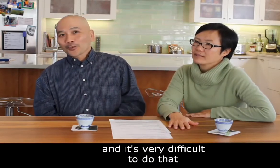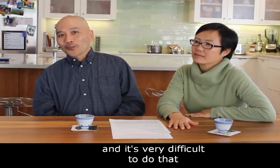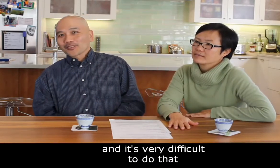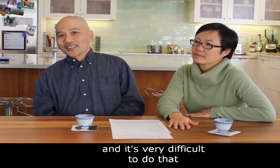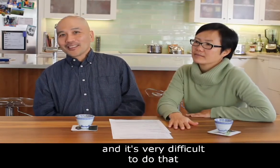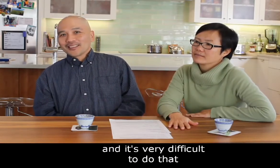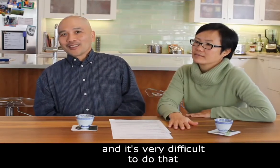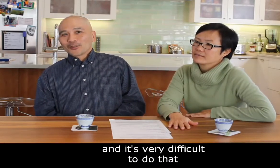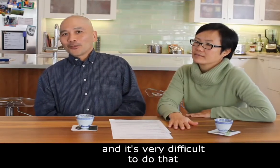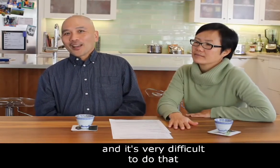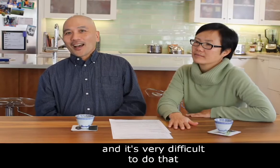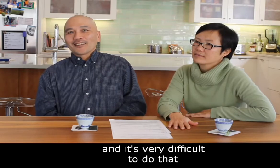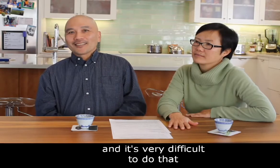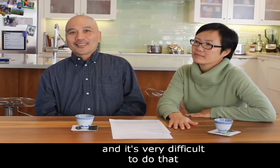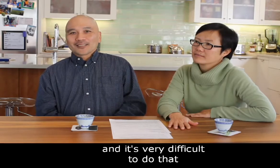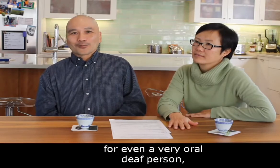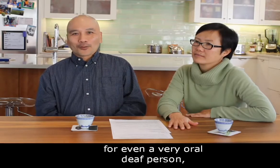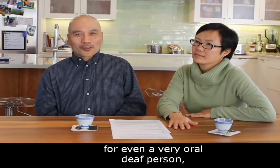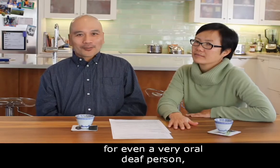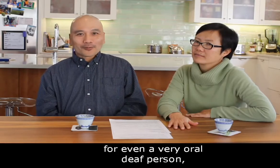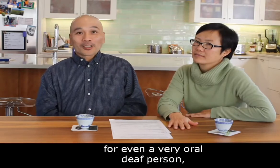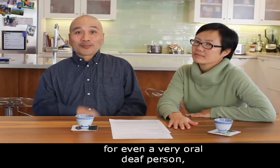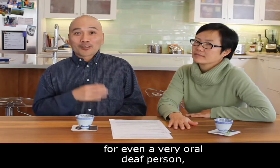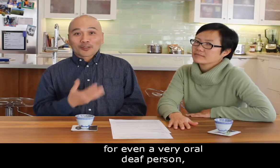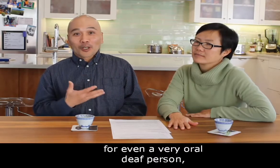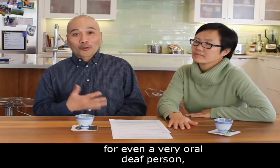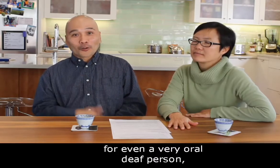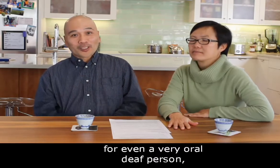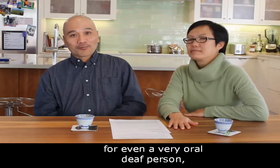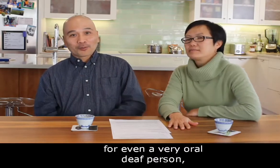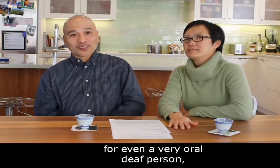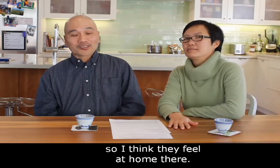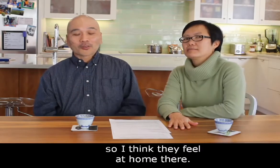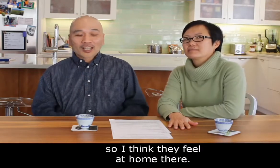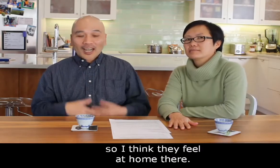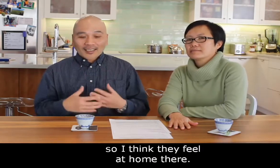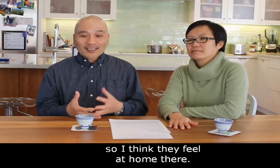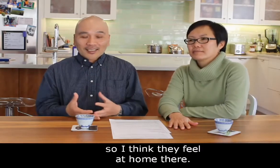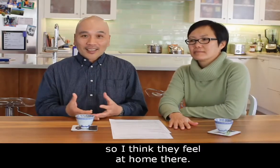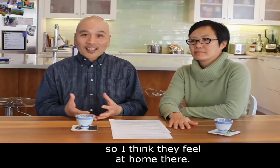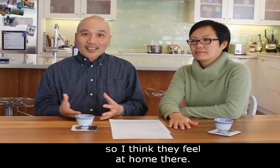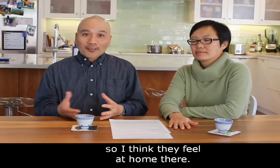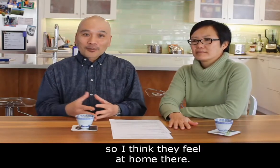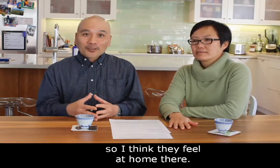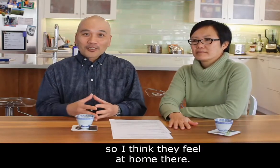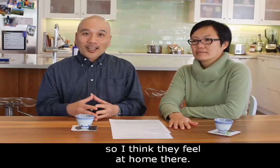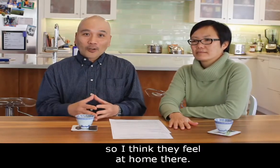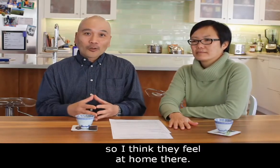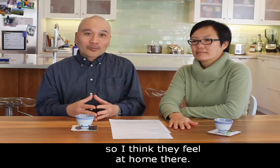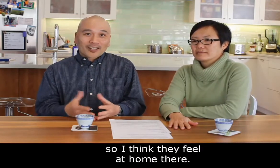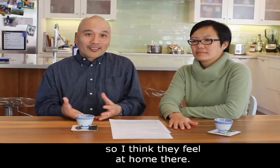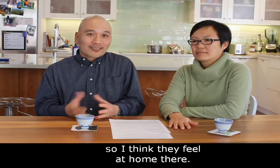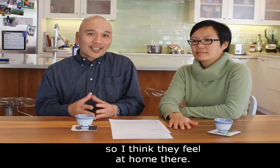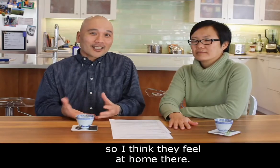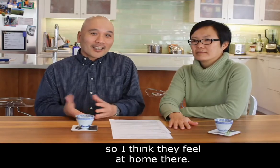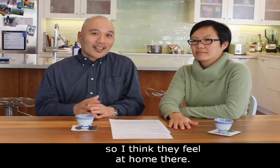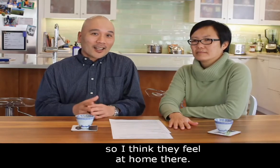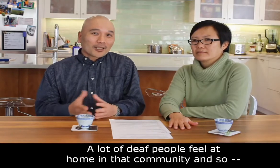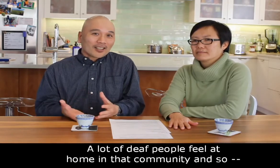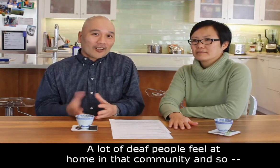difficult to do that for even a very oral deaf person. So I think they feel at home there, right? I mean, a lot of